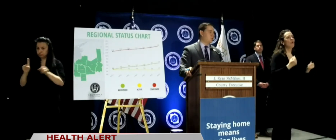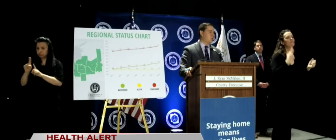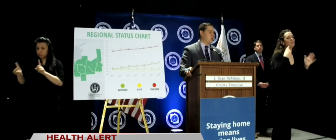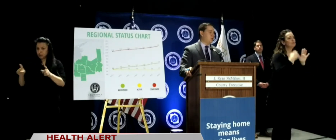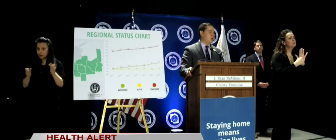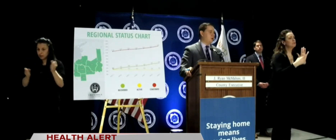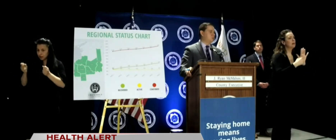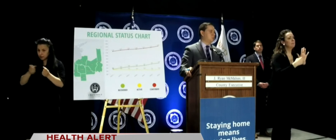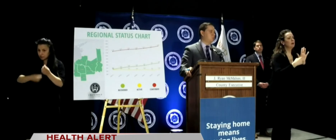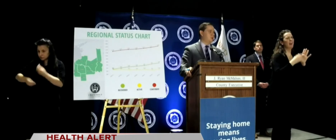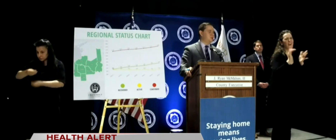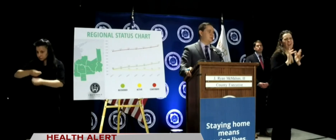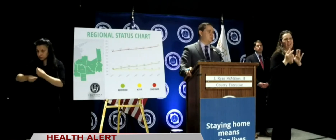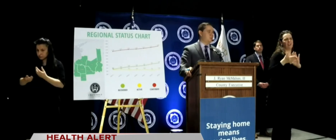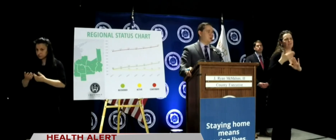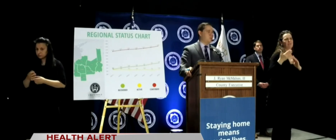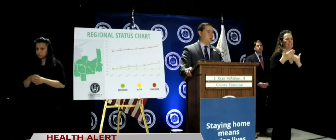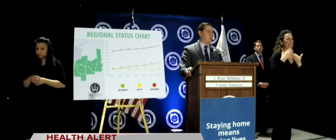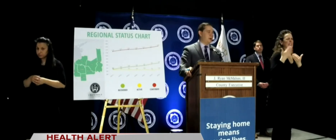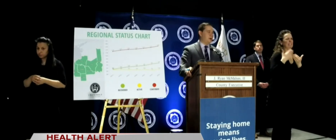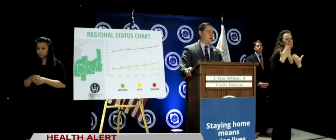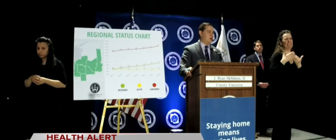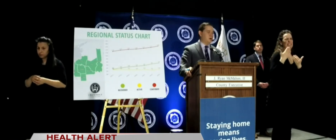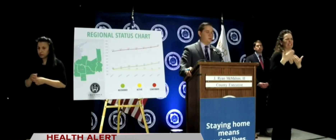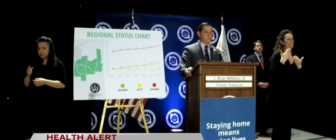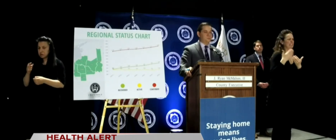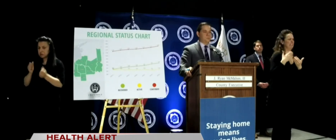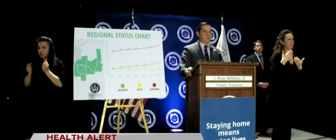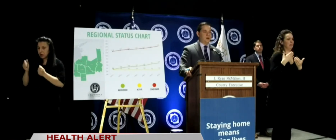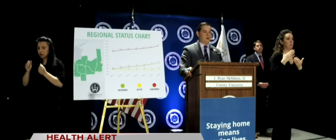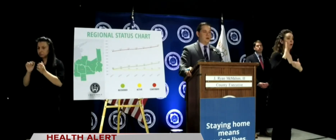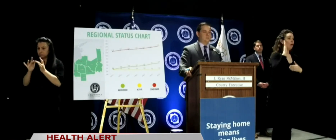So would some people come here to buy a car?